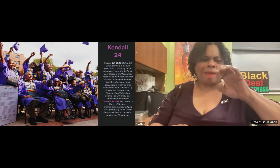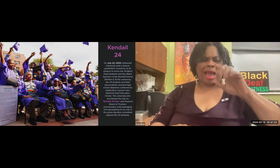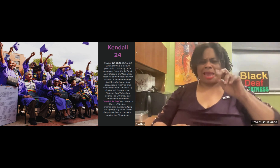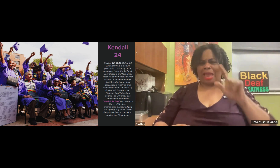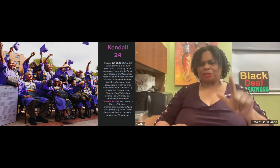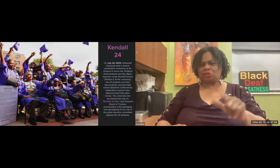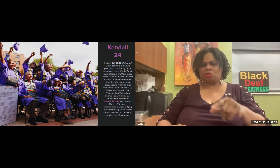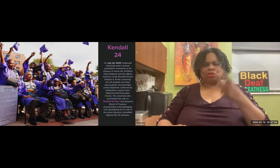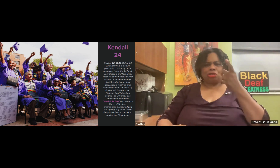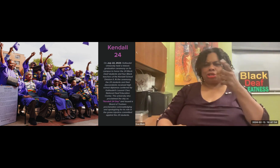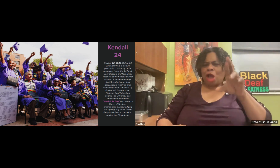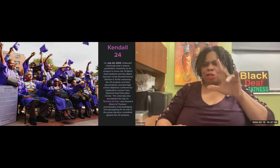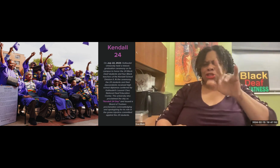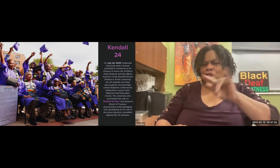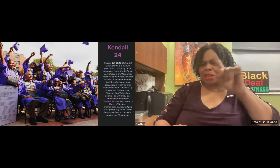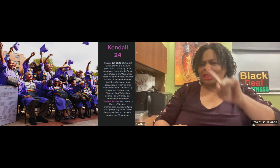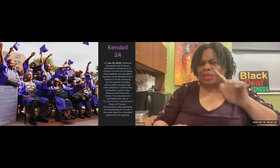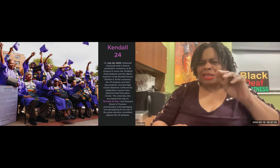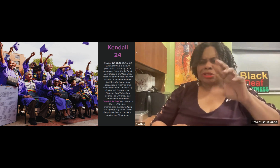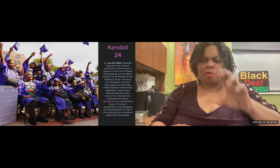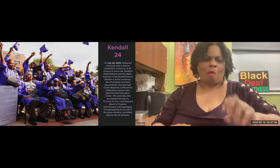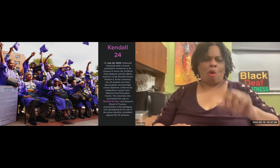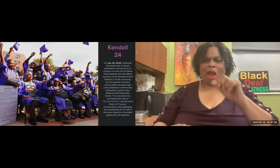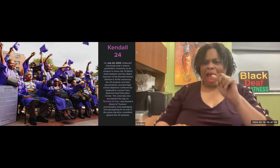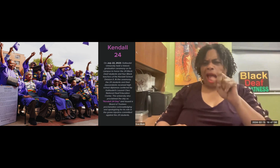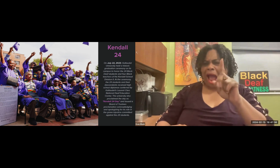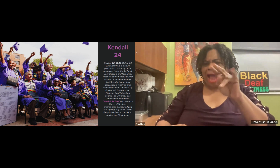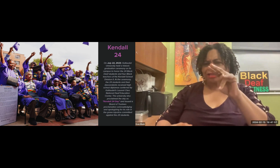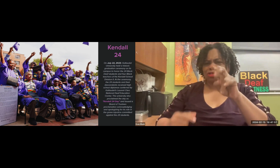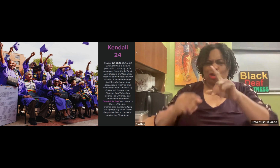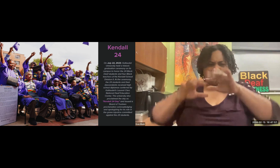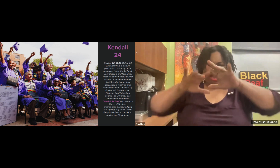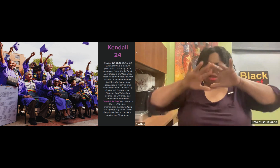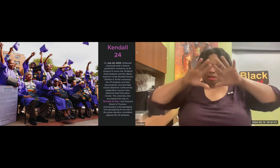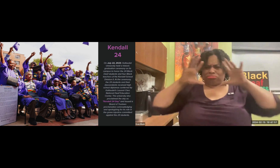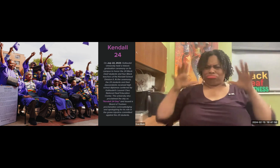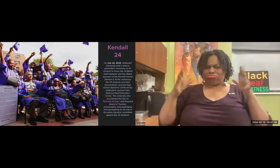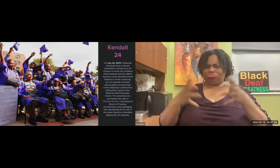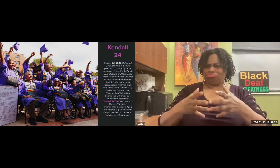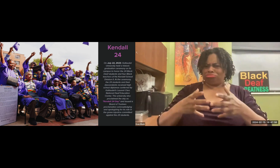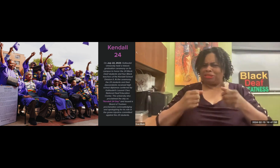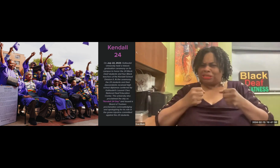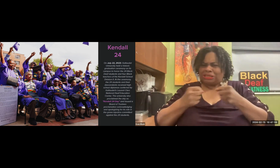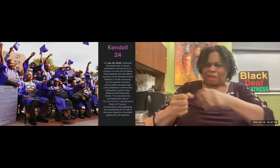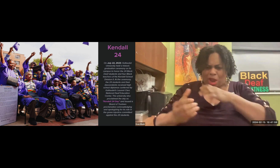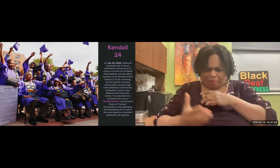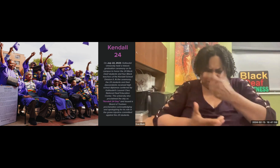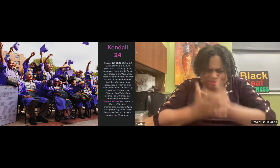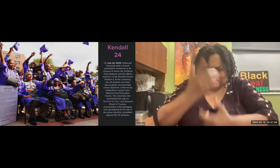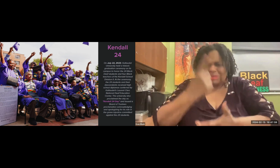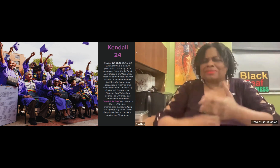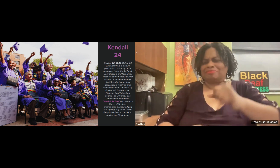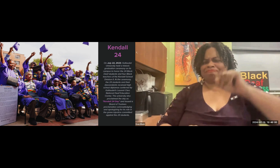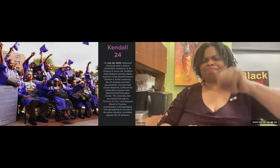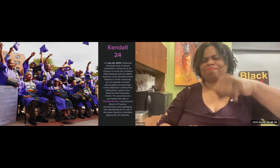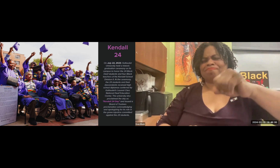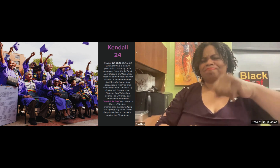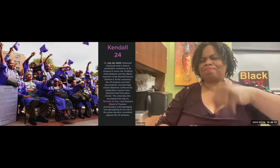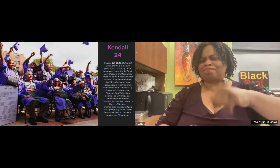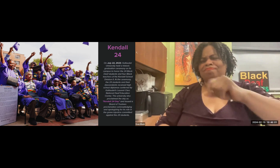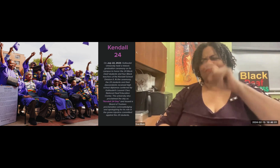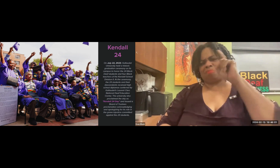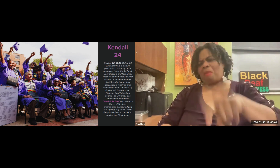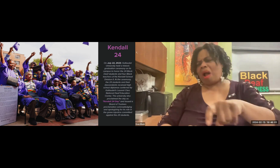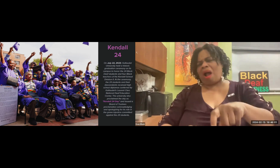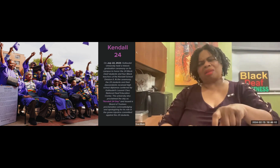So as a committee, Dr. Carolyn McCaskill, Dr. Liz Moore, Adrienne Moore, all of us as a